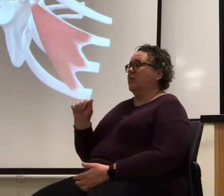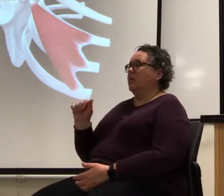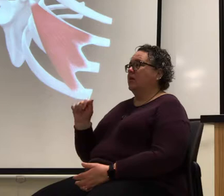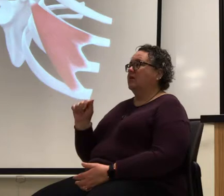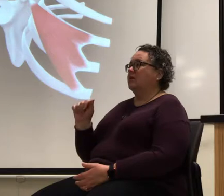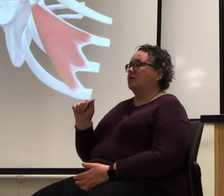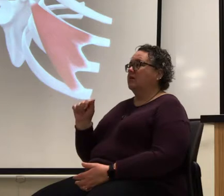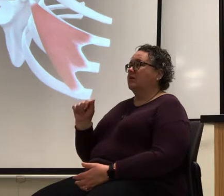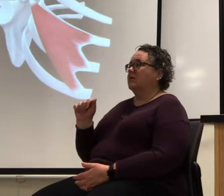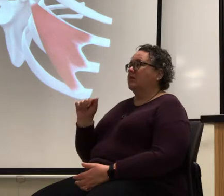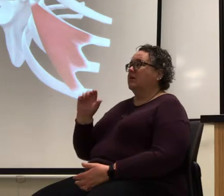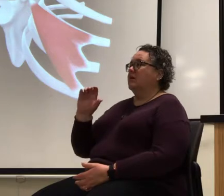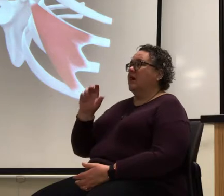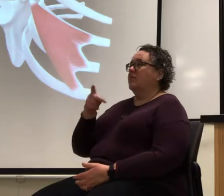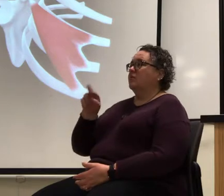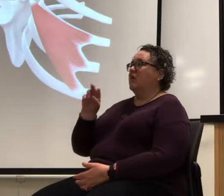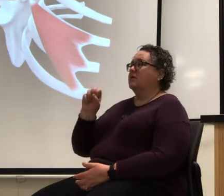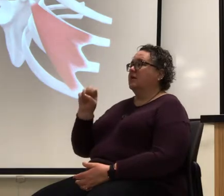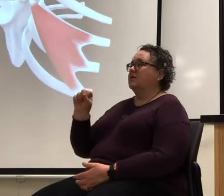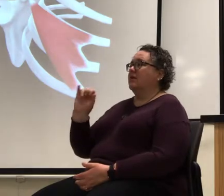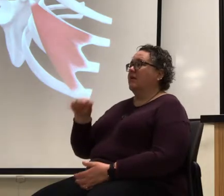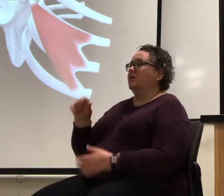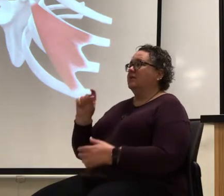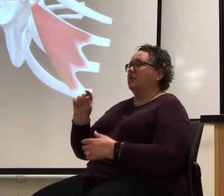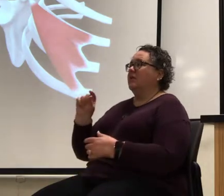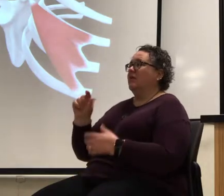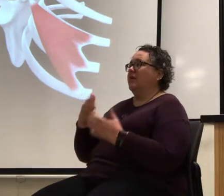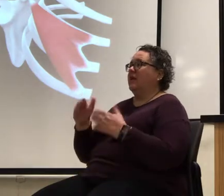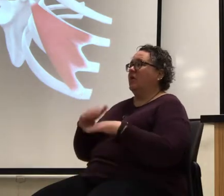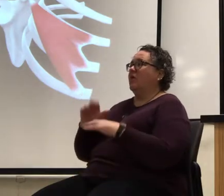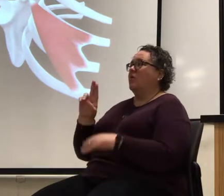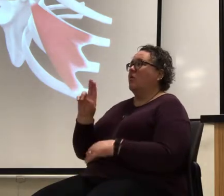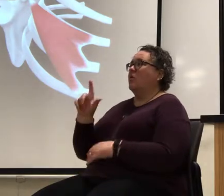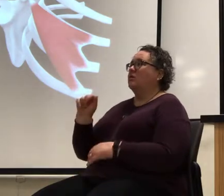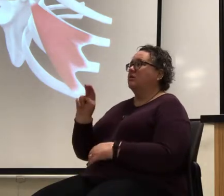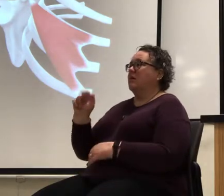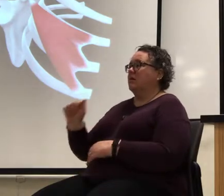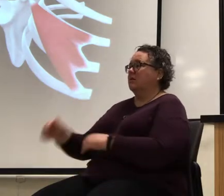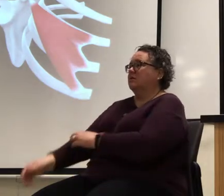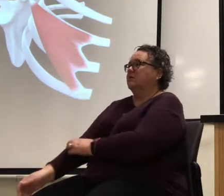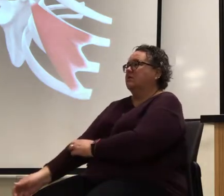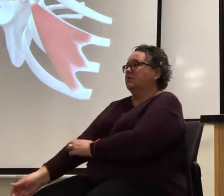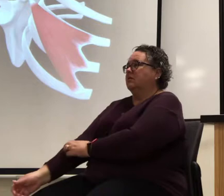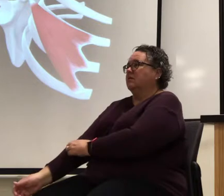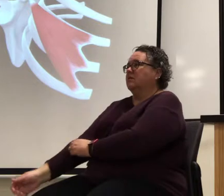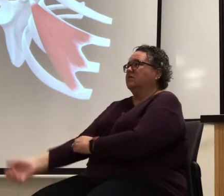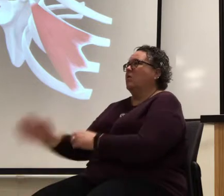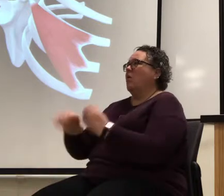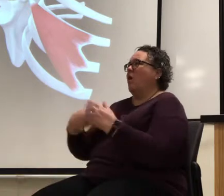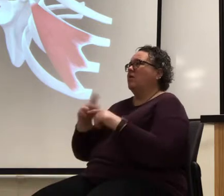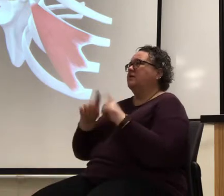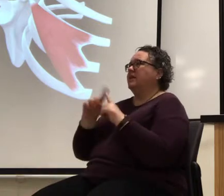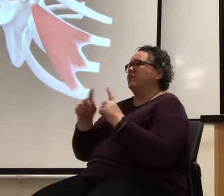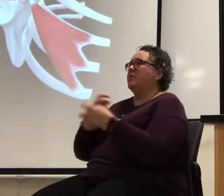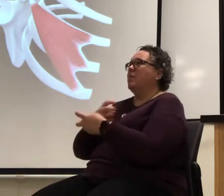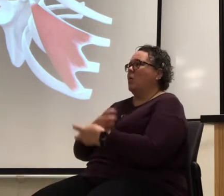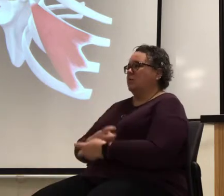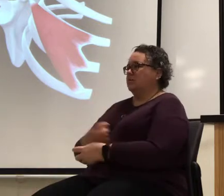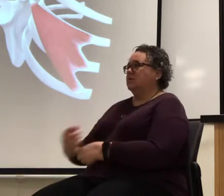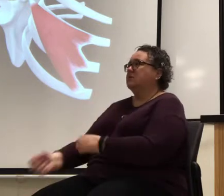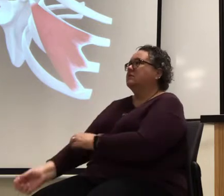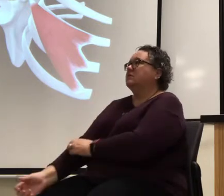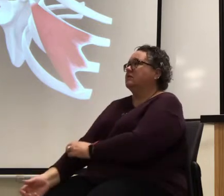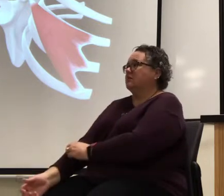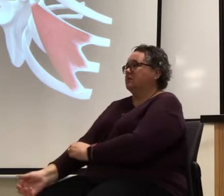And coronoid process, that was like a little thing on the ulna. Okay, so they're all different bones. Oh, anyways, okay, the